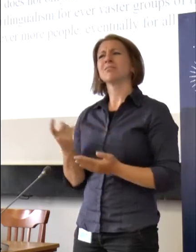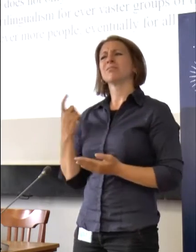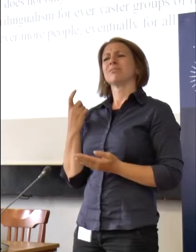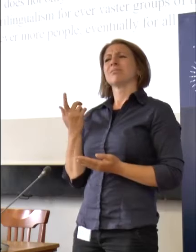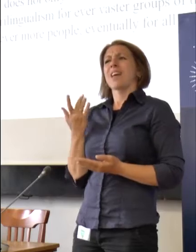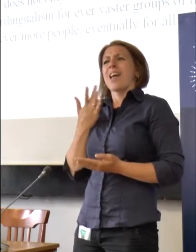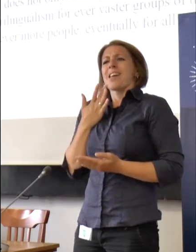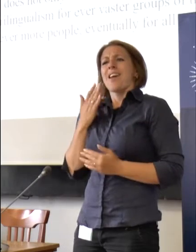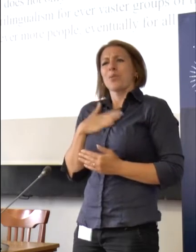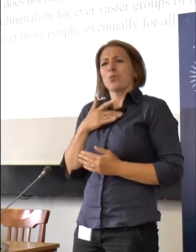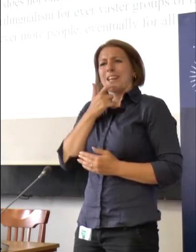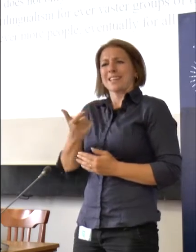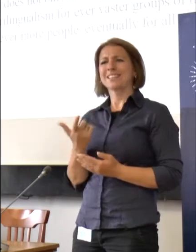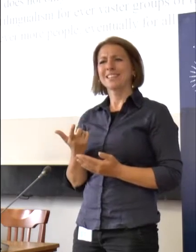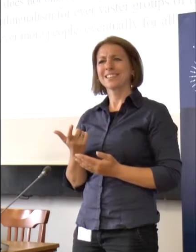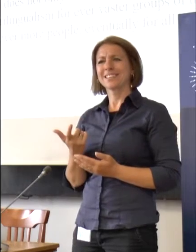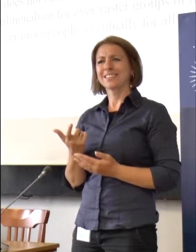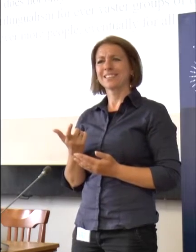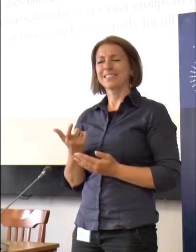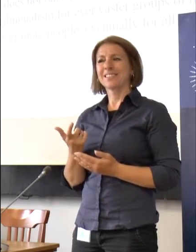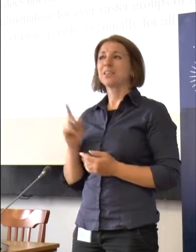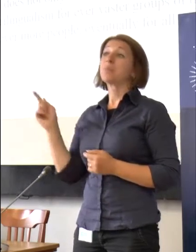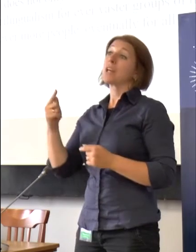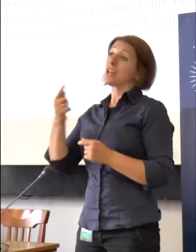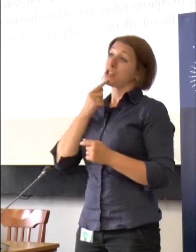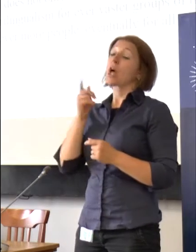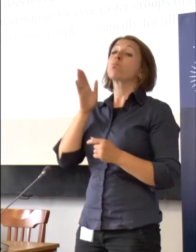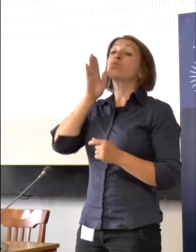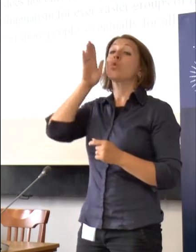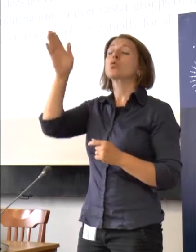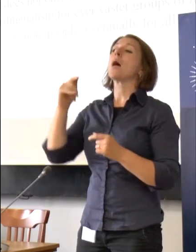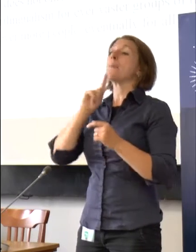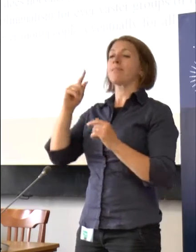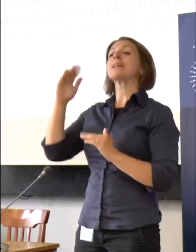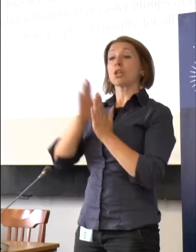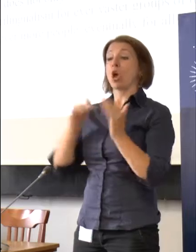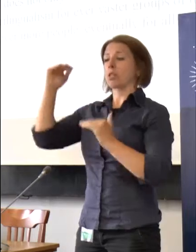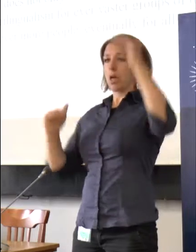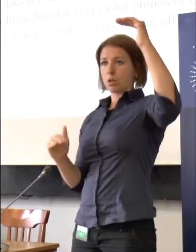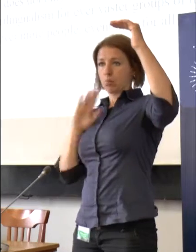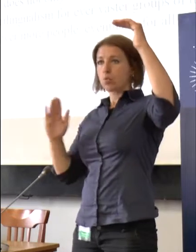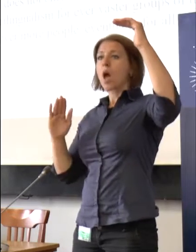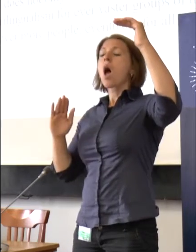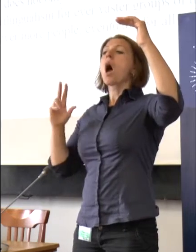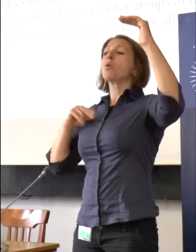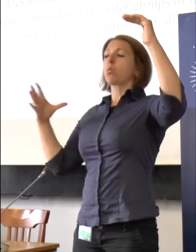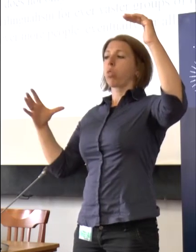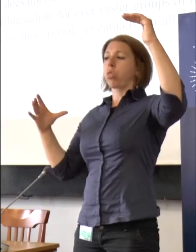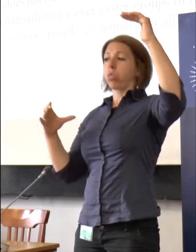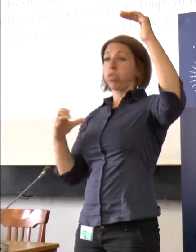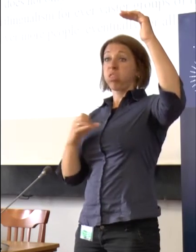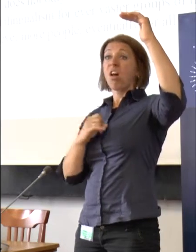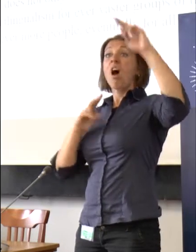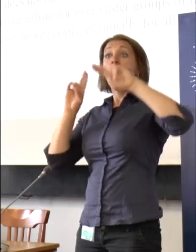to English-German bilingualism. This is very clear. So it does not mean let's become all mehrsprachig, let's become plurilingual